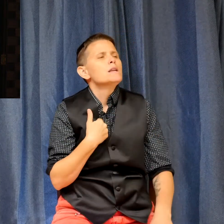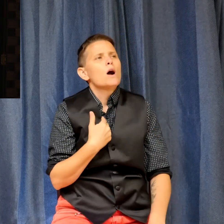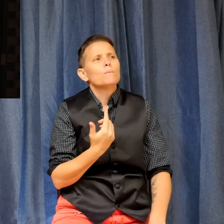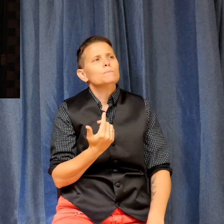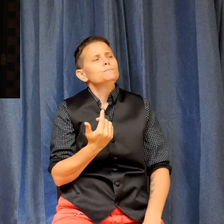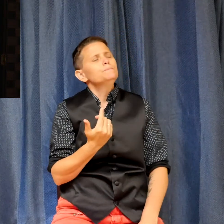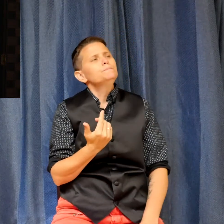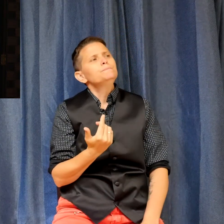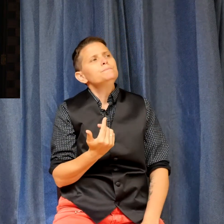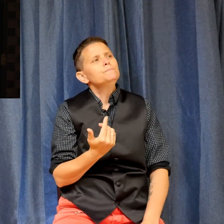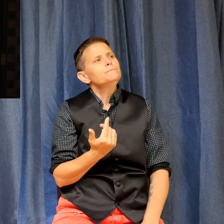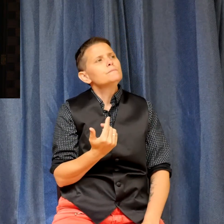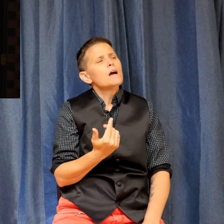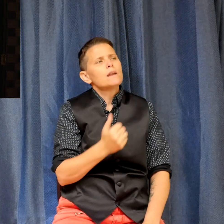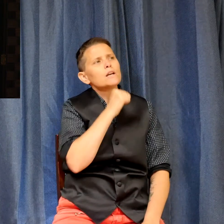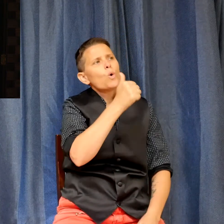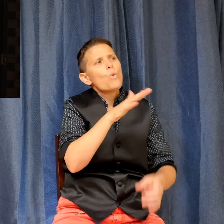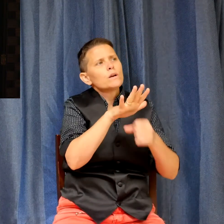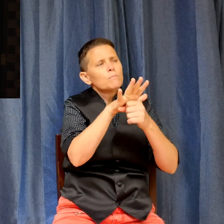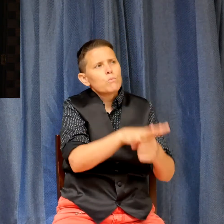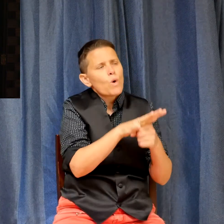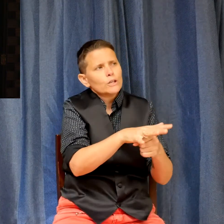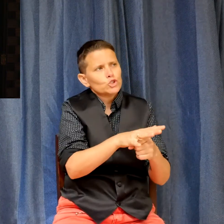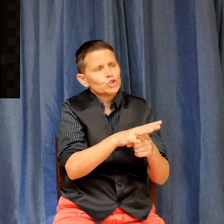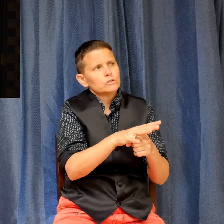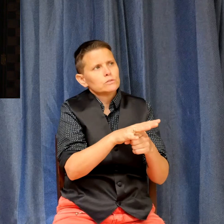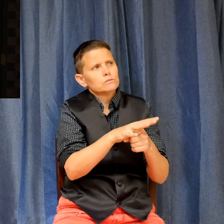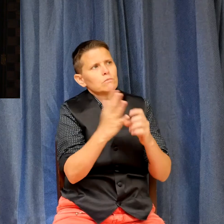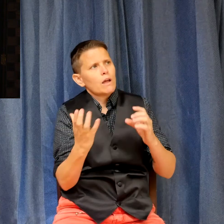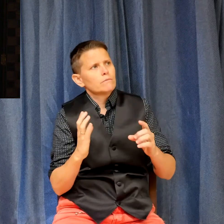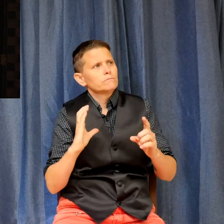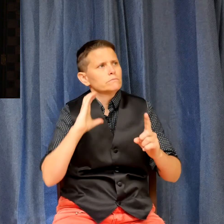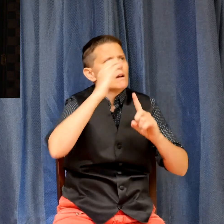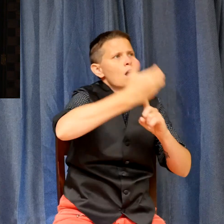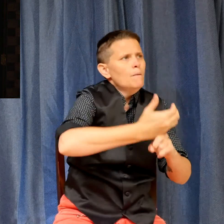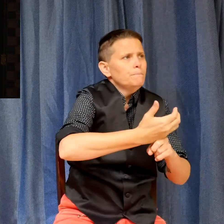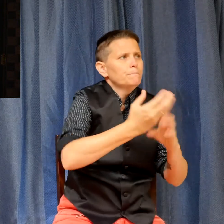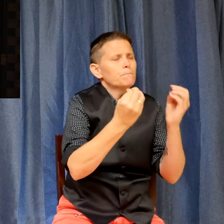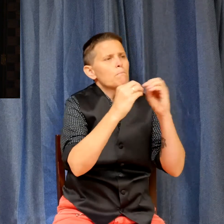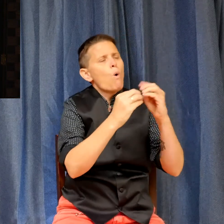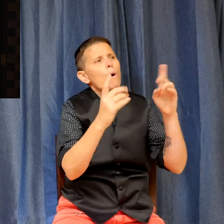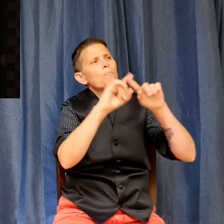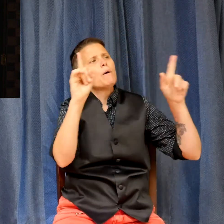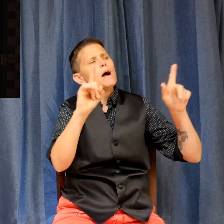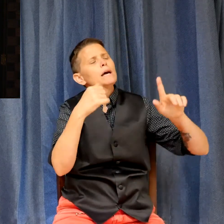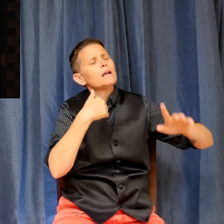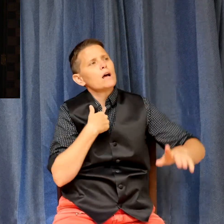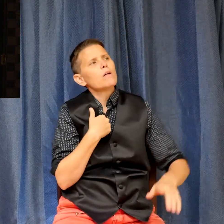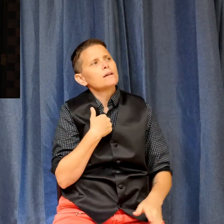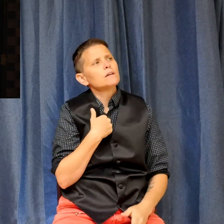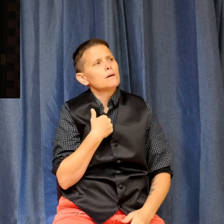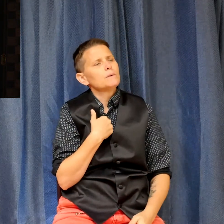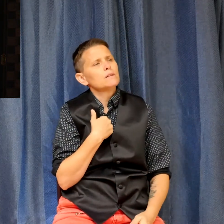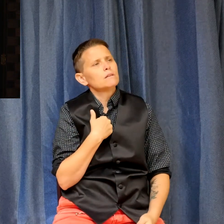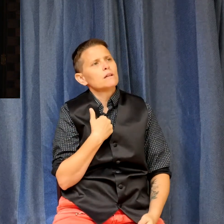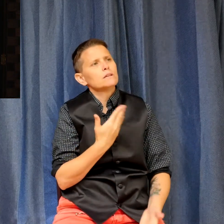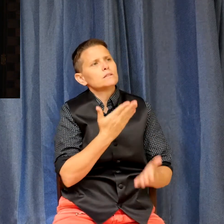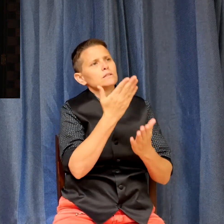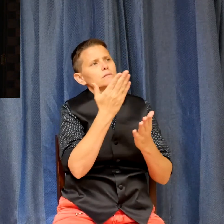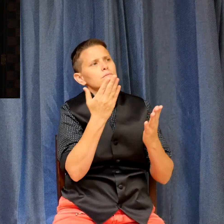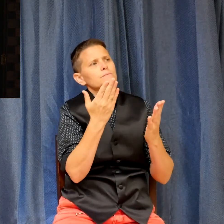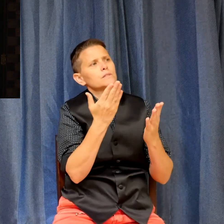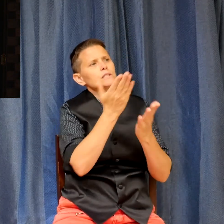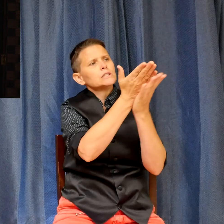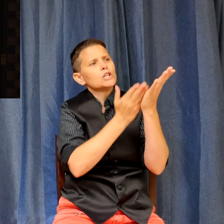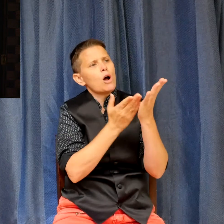so good right now. We're stumbling, we're fumbling. But I know that at the very root